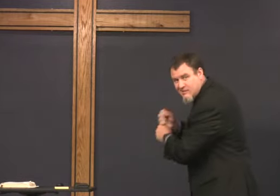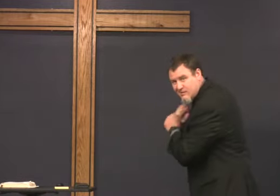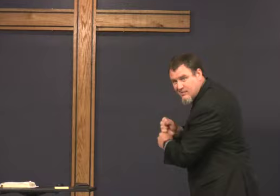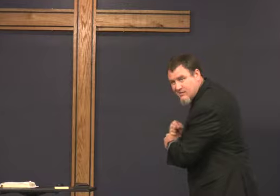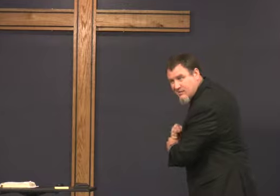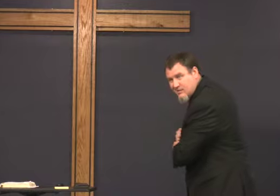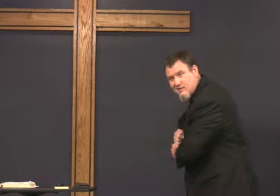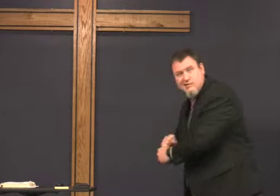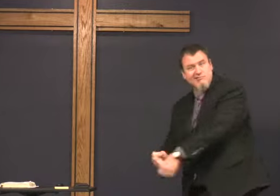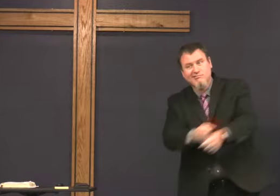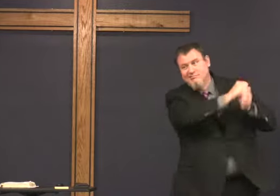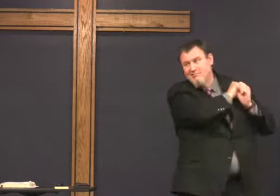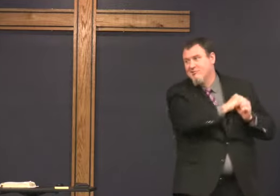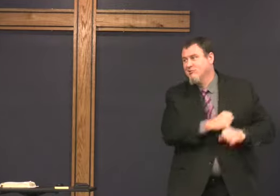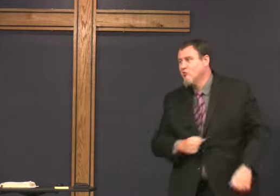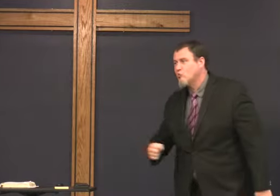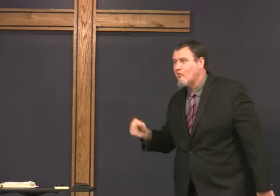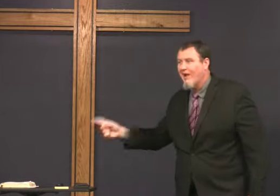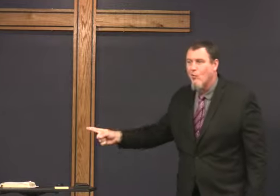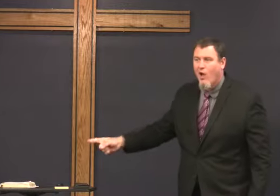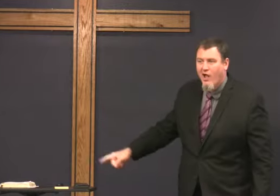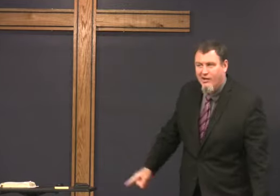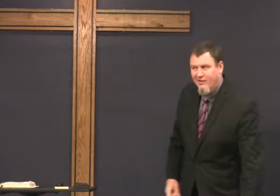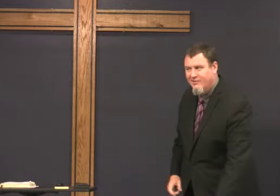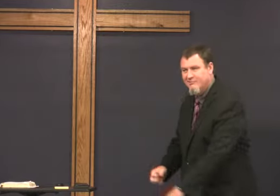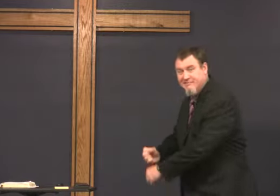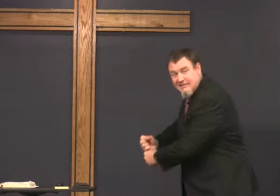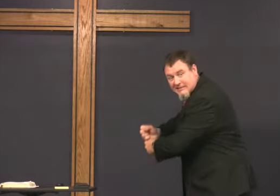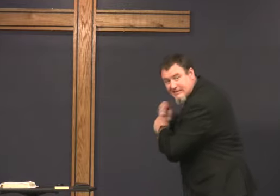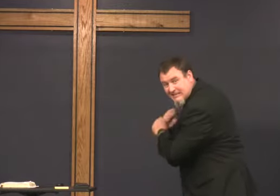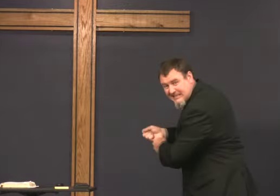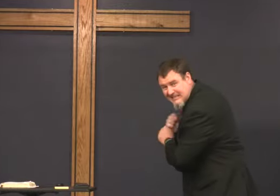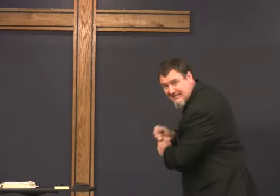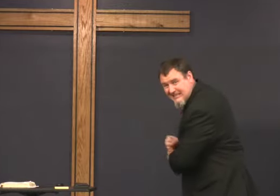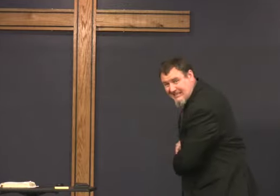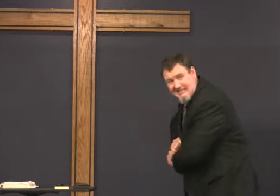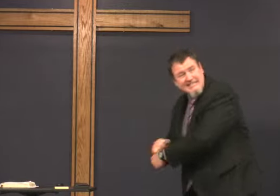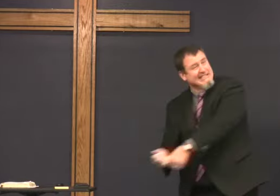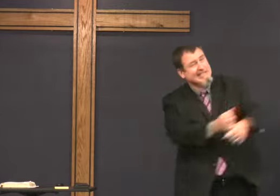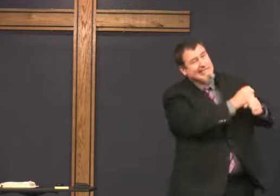I'd get up there, and I would just miss.